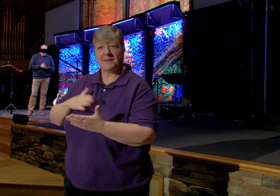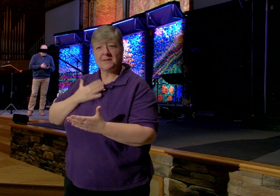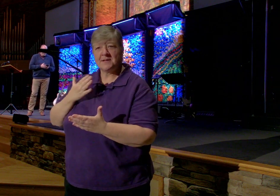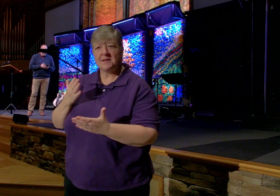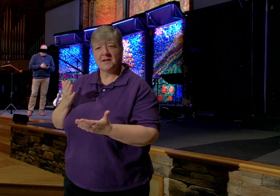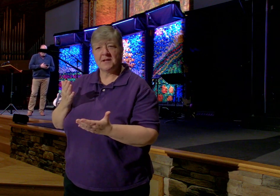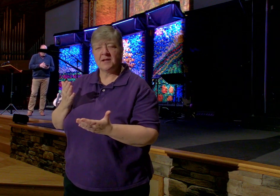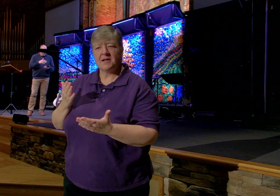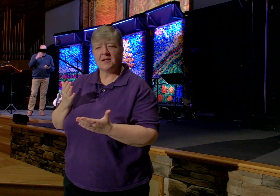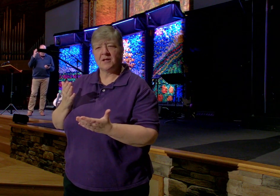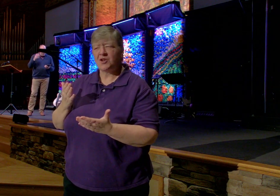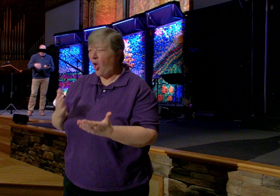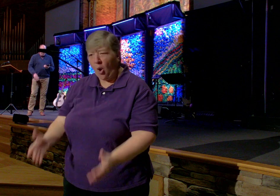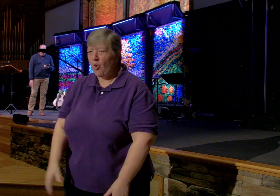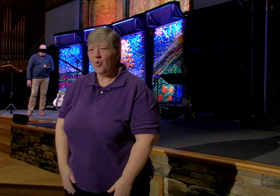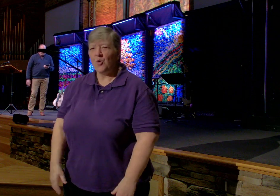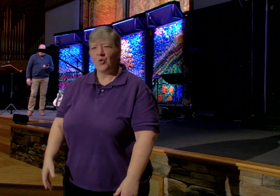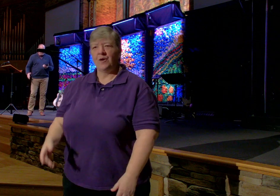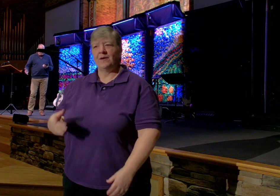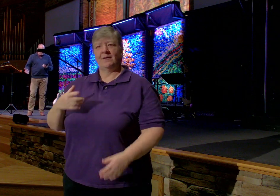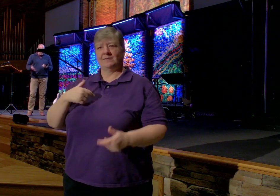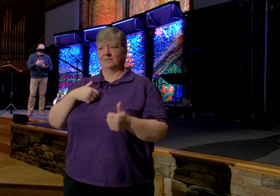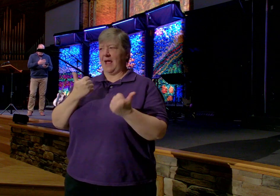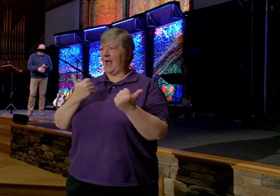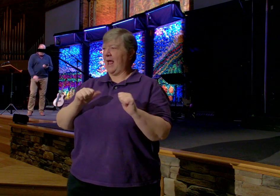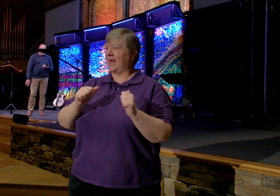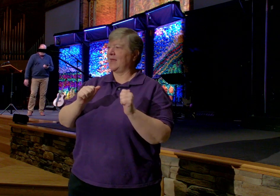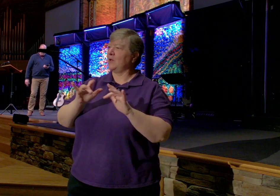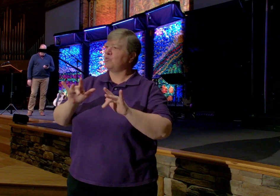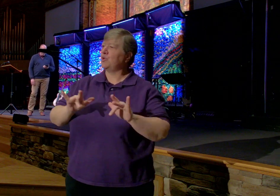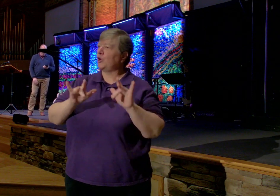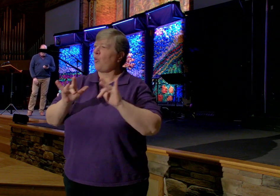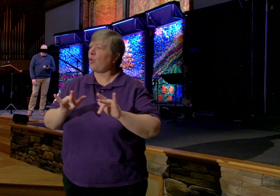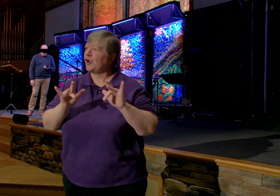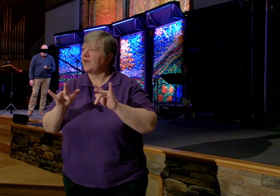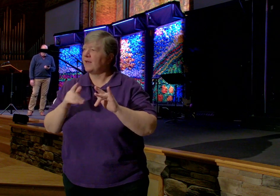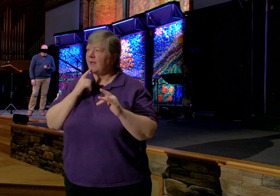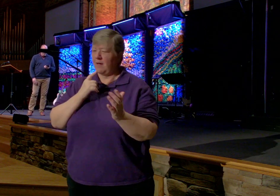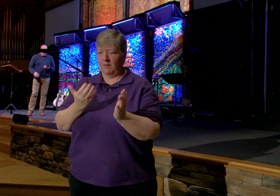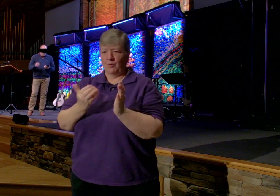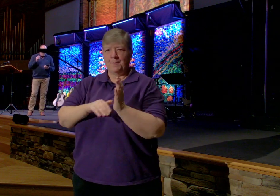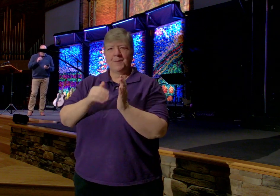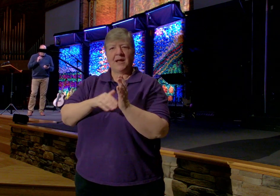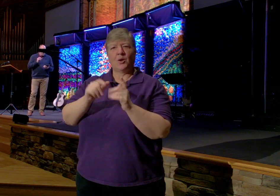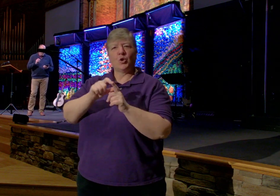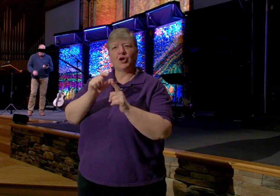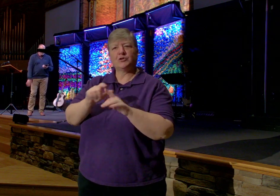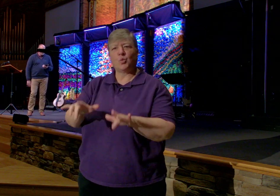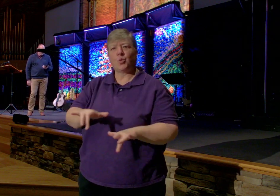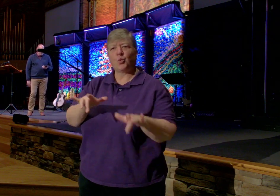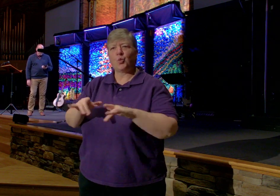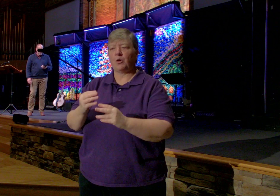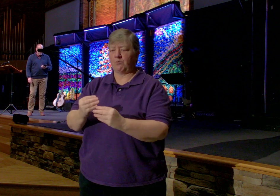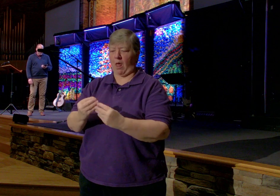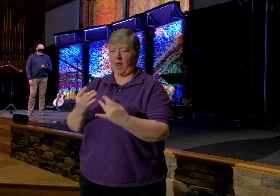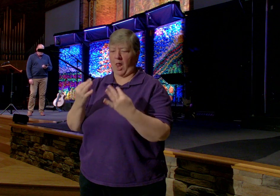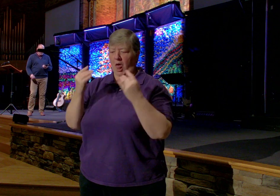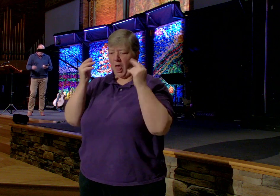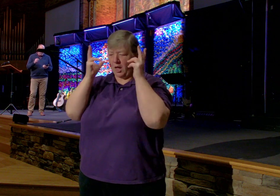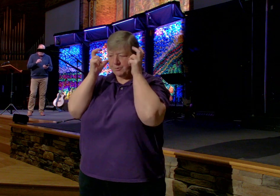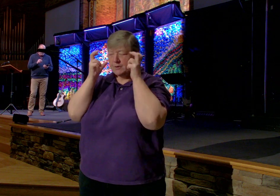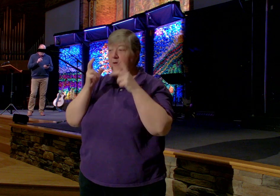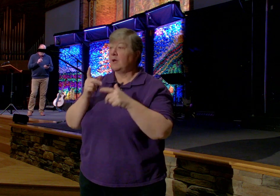happy? No, because any recording device could just spit back the words, she said. What she